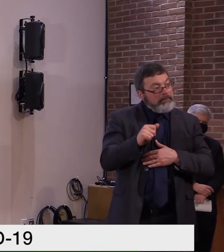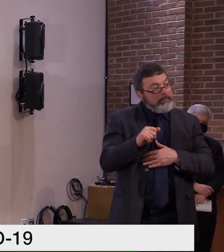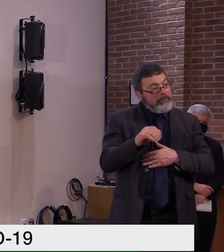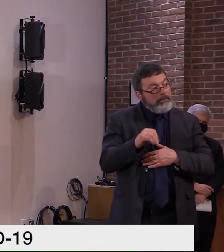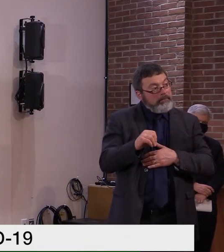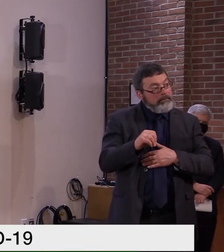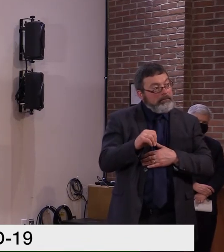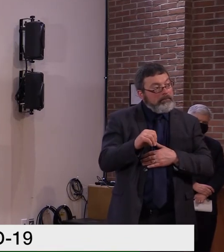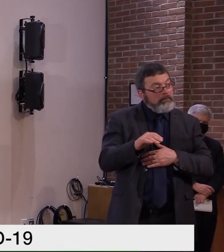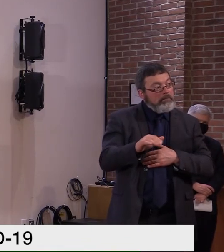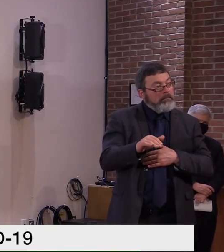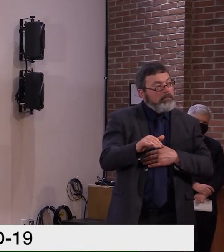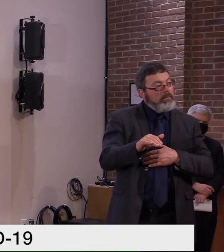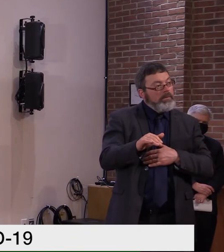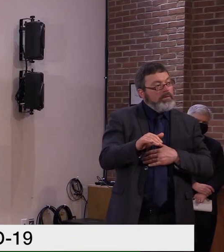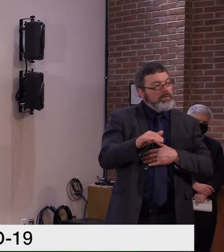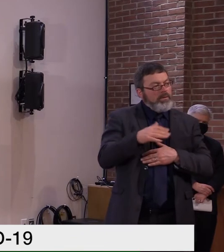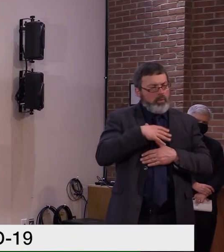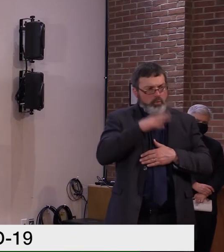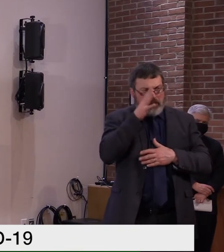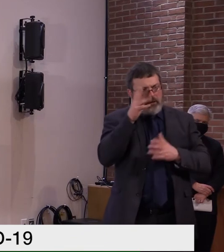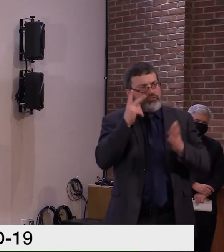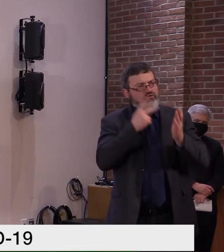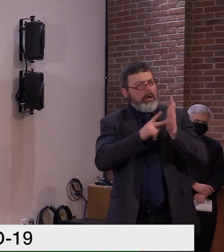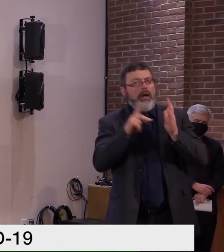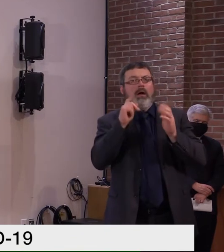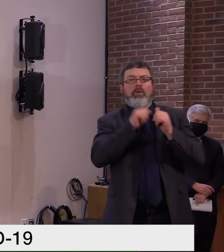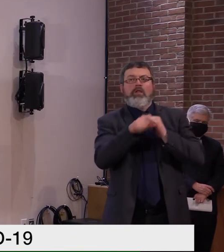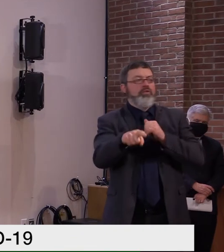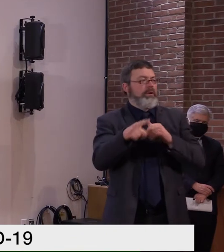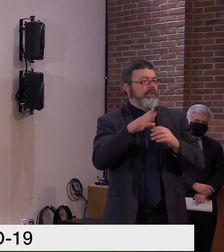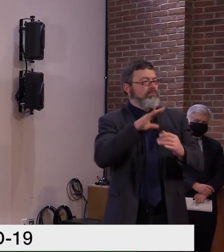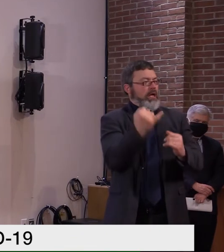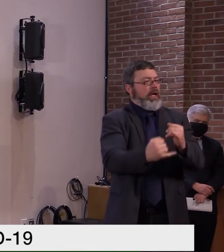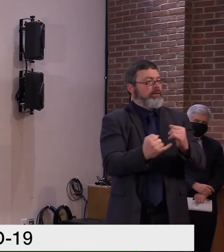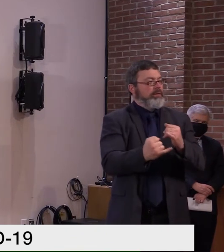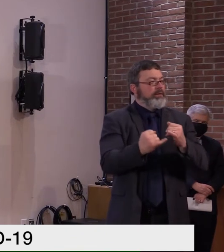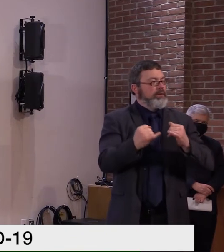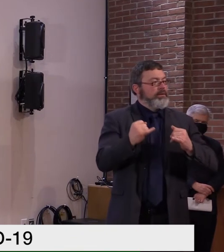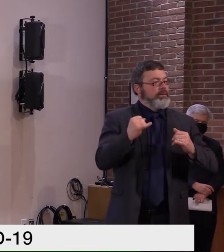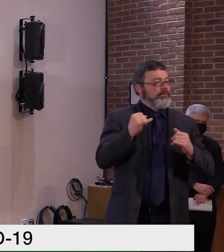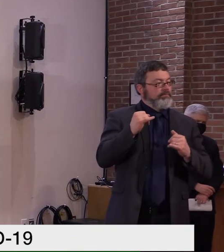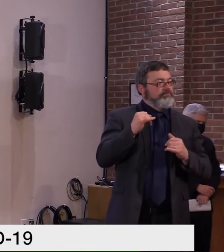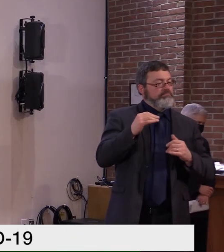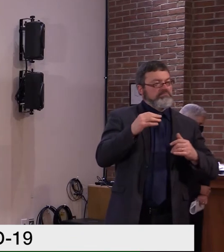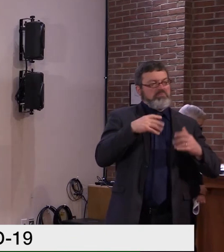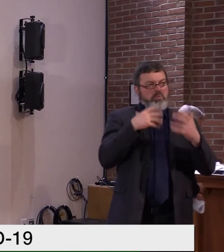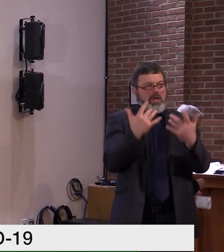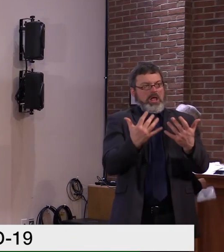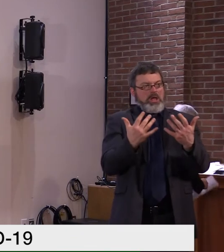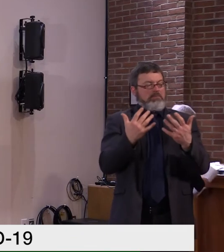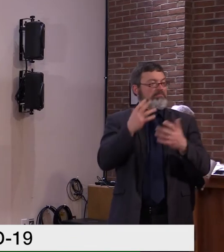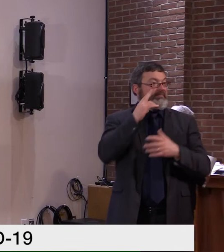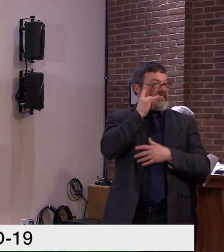All right, Pam, we'll come back to you at the end just in case you're waiting for Dr. Levine. Joel, Burlington Free Press?